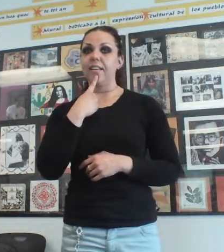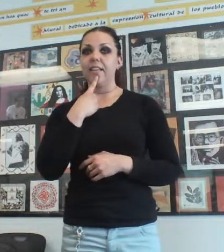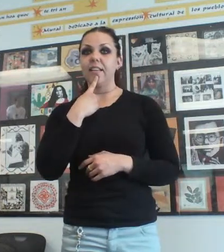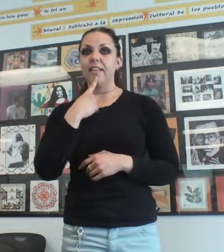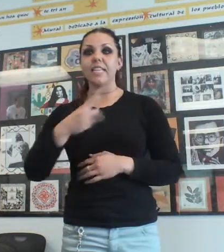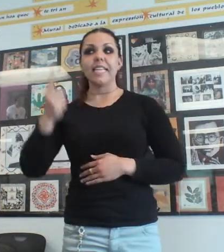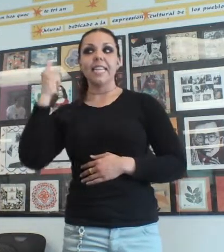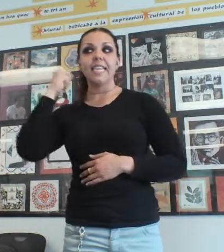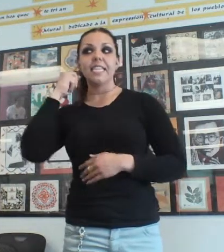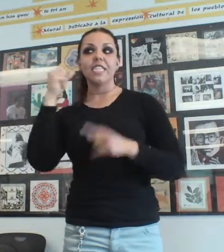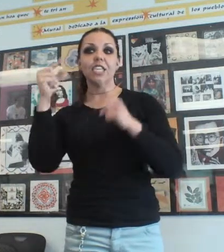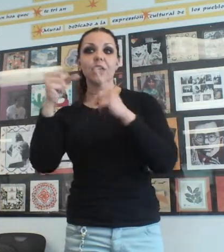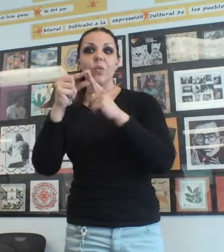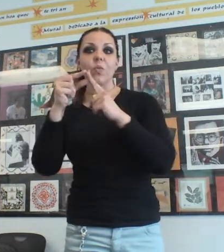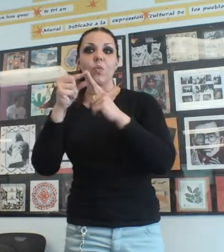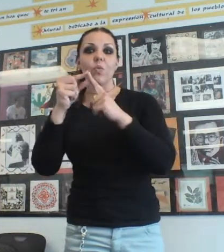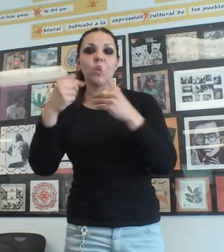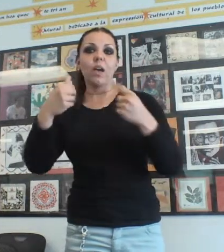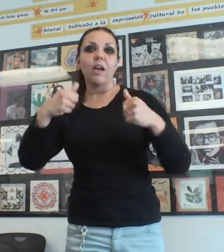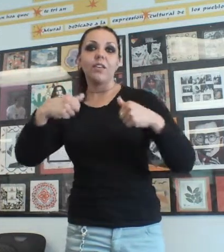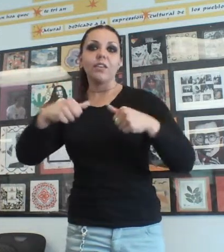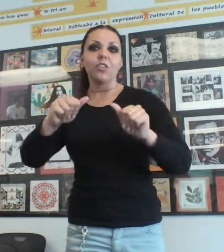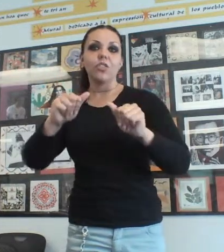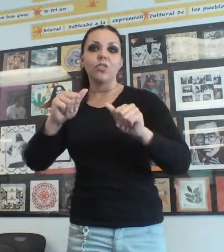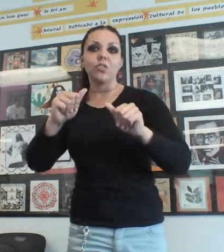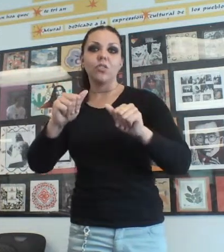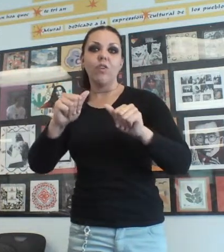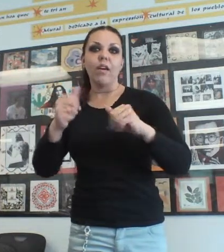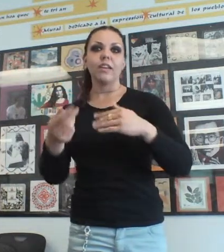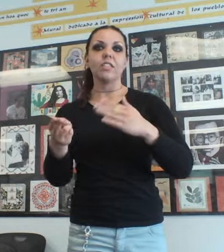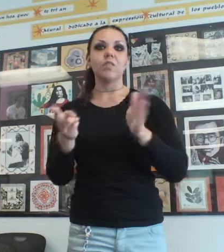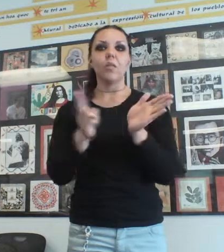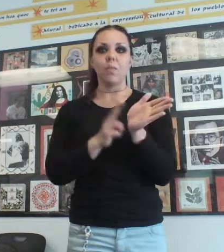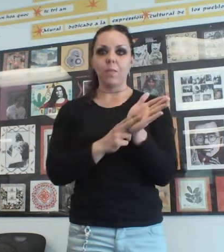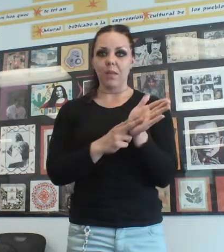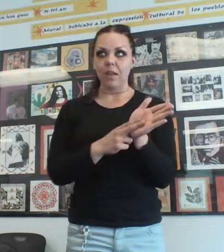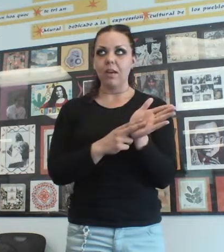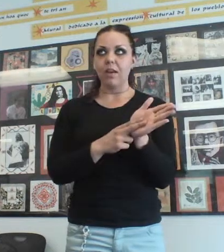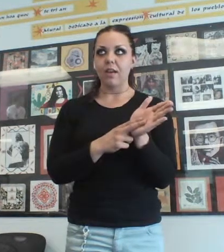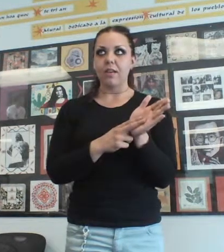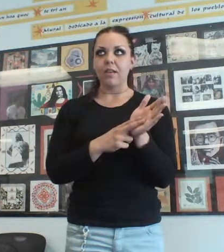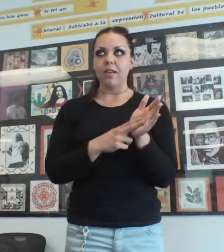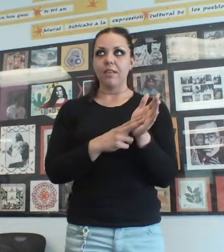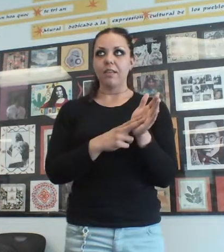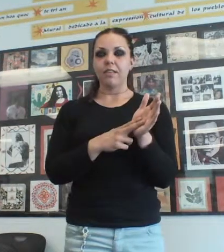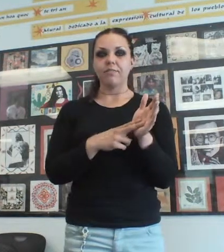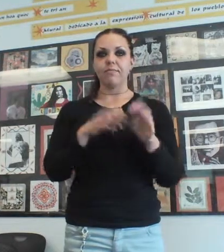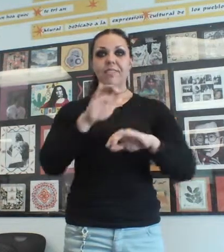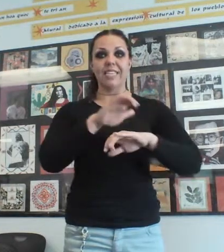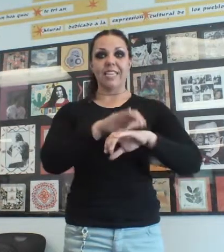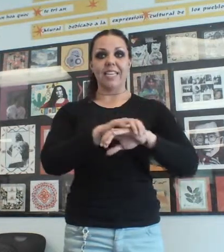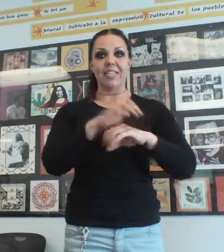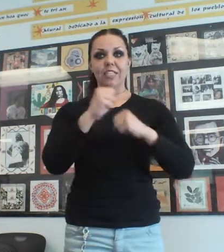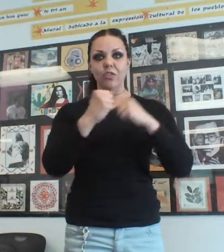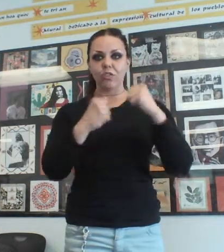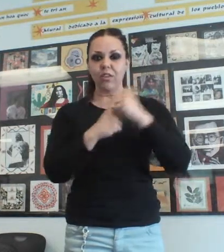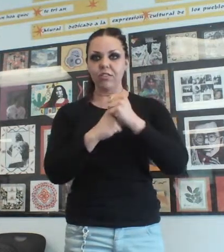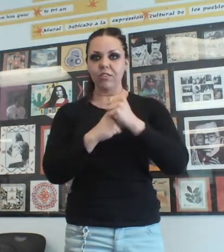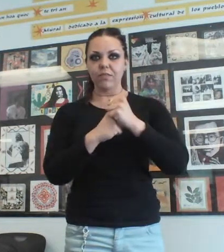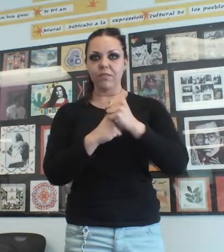our English grammatical knowledge to what's coming in. It's preliminary. Words are coming in. I'm